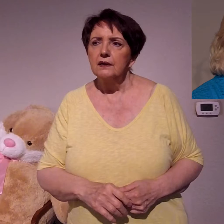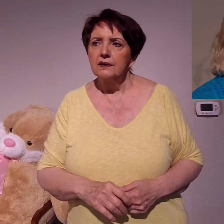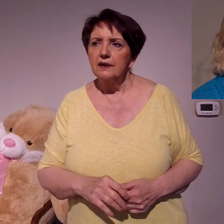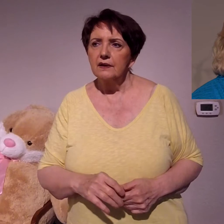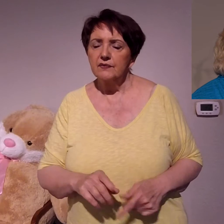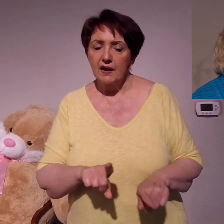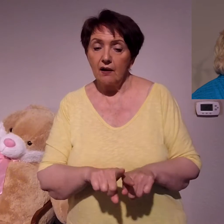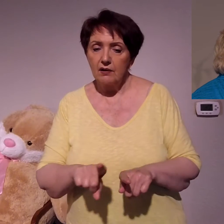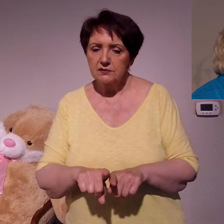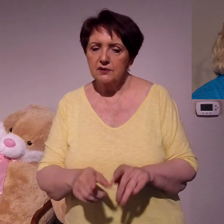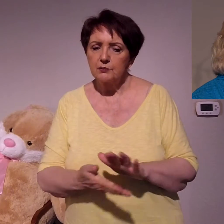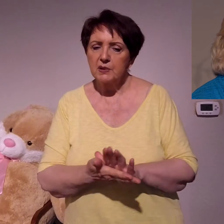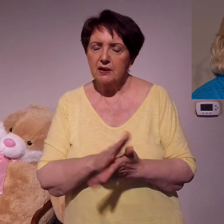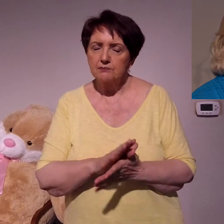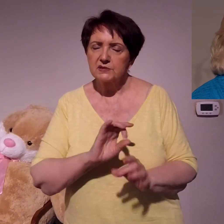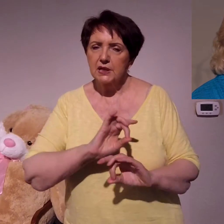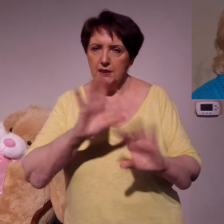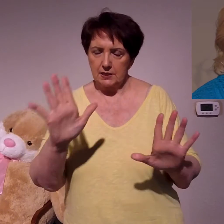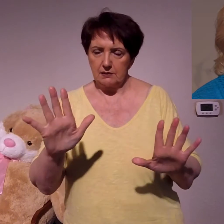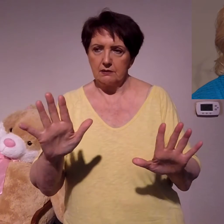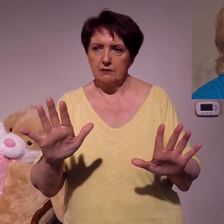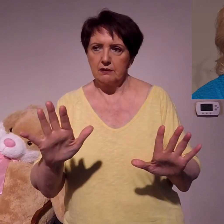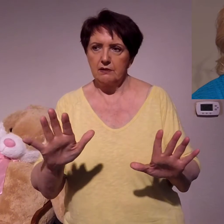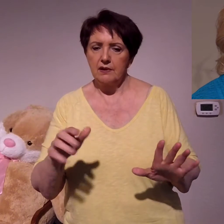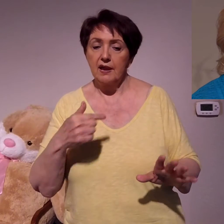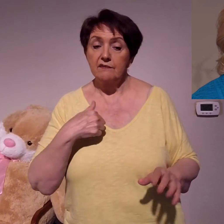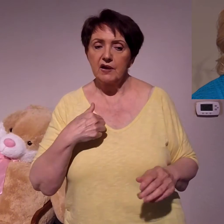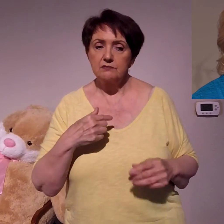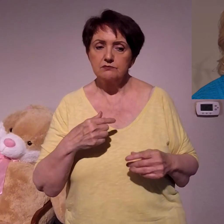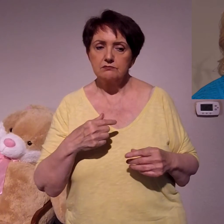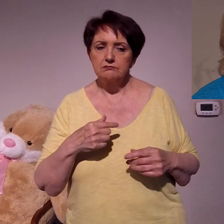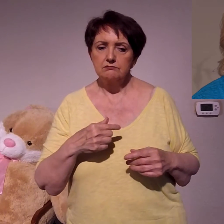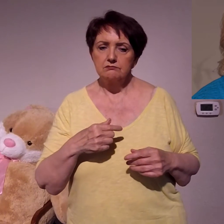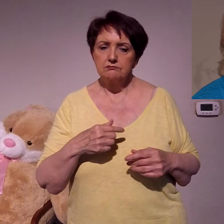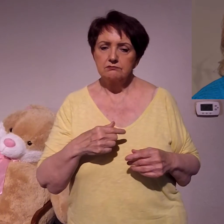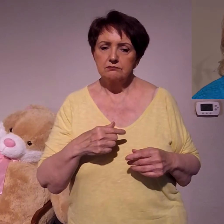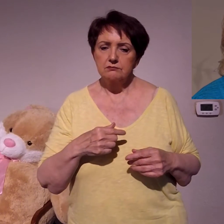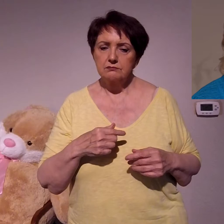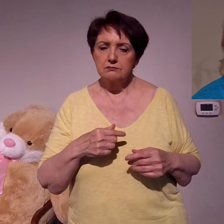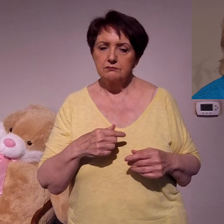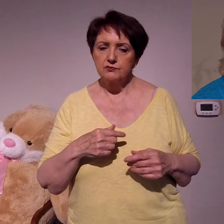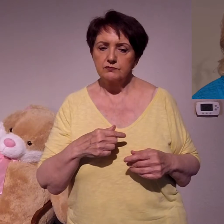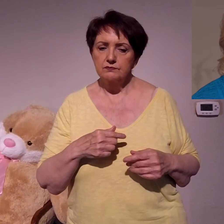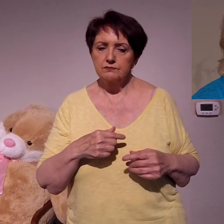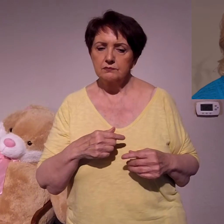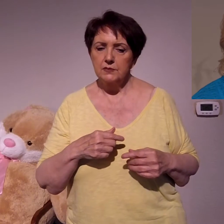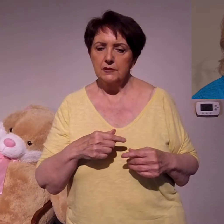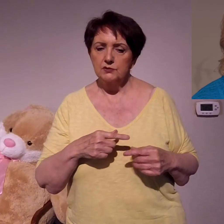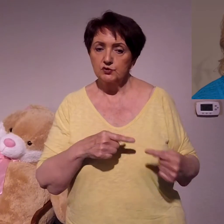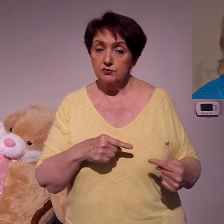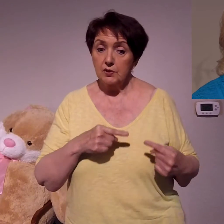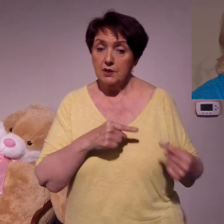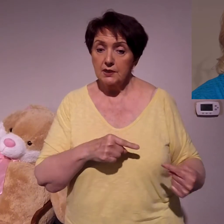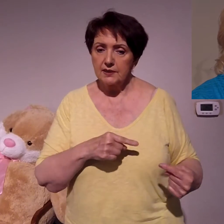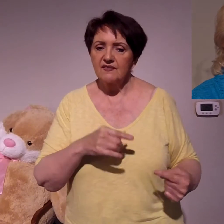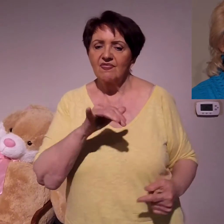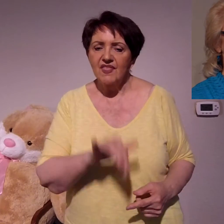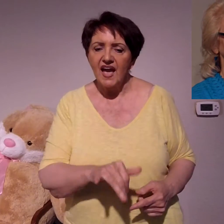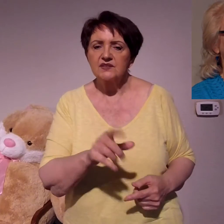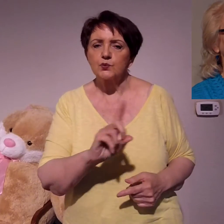also becomes very clear then. If I am in resistance or want to defend, then that's where the work is. Do you see?